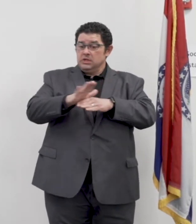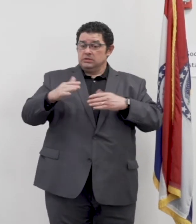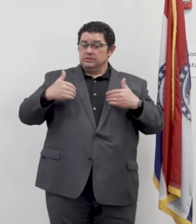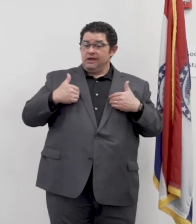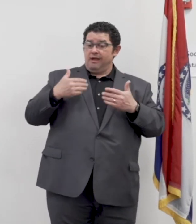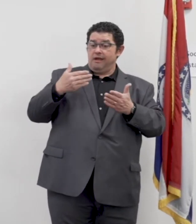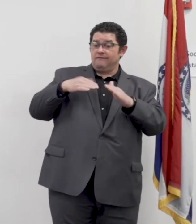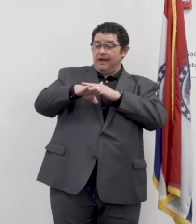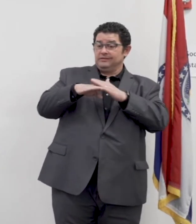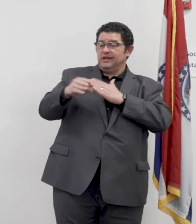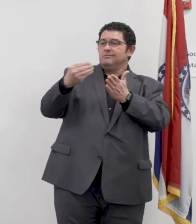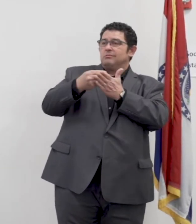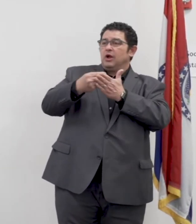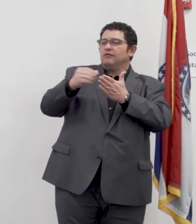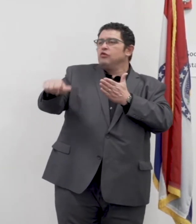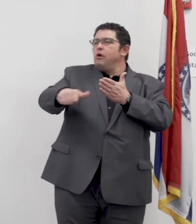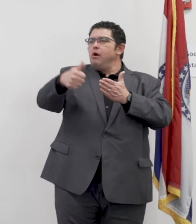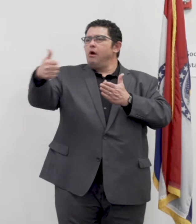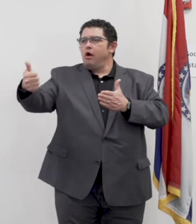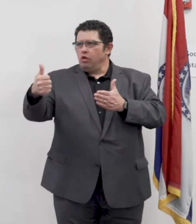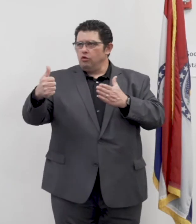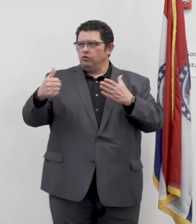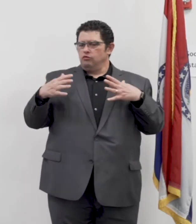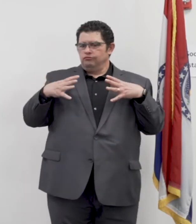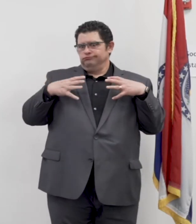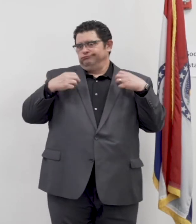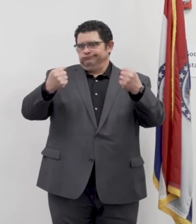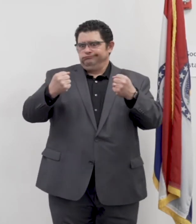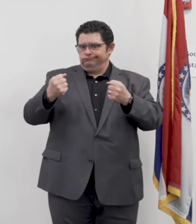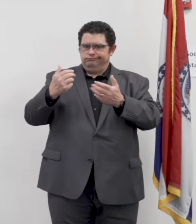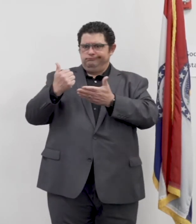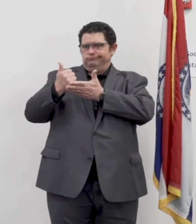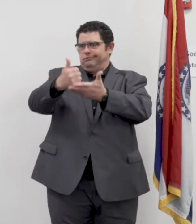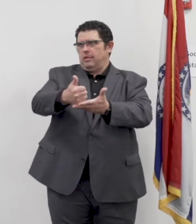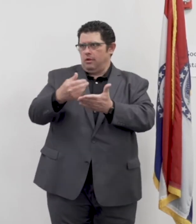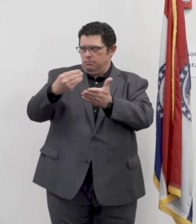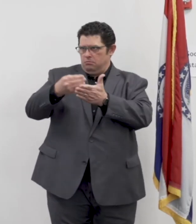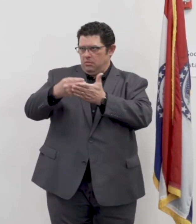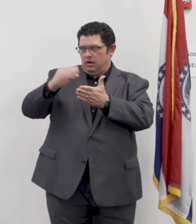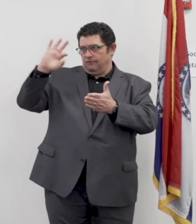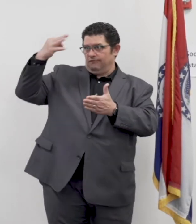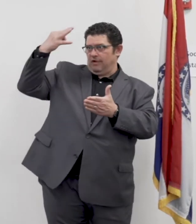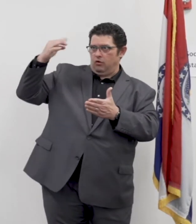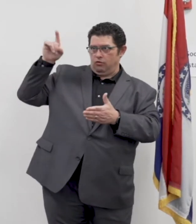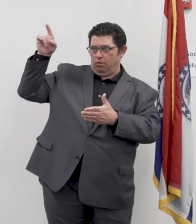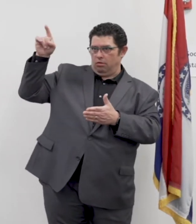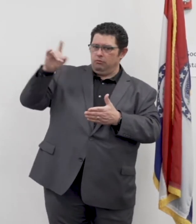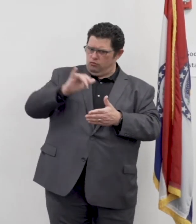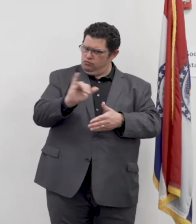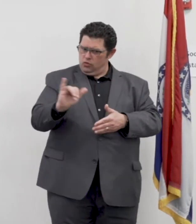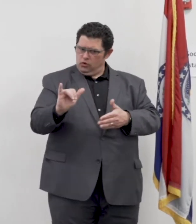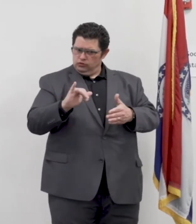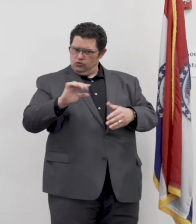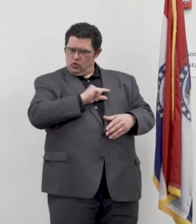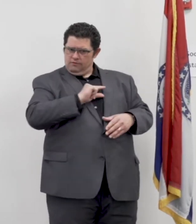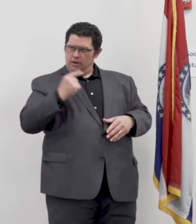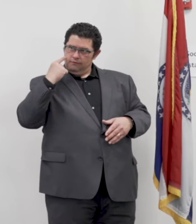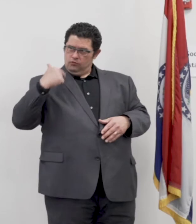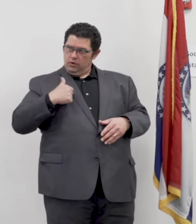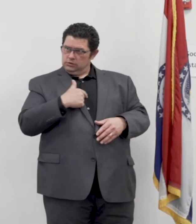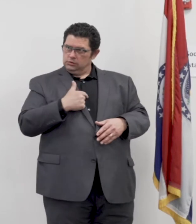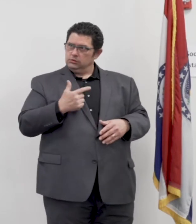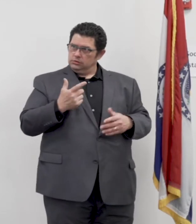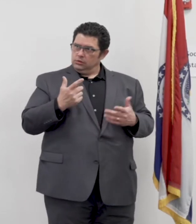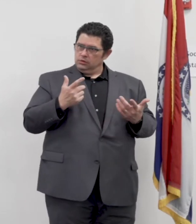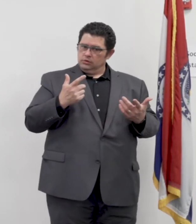relief programs would be ineligible for our programs. We're trying to get some funds in the hands of businesses